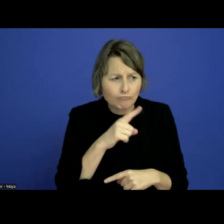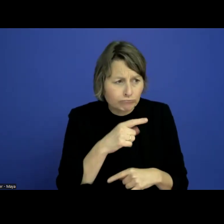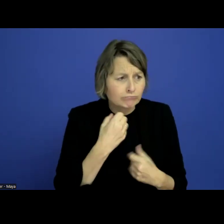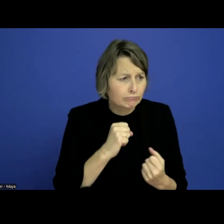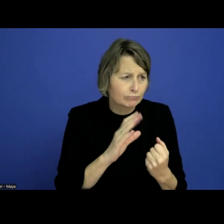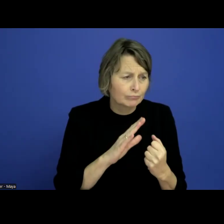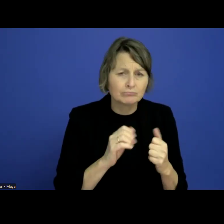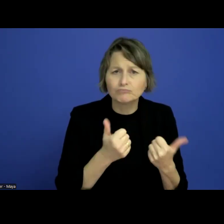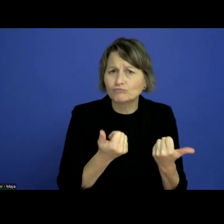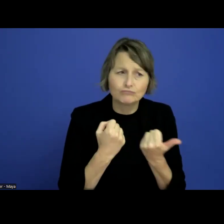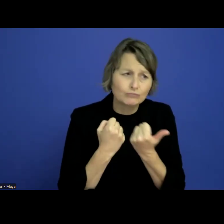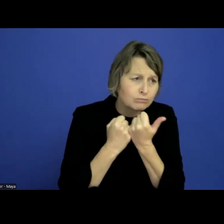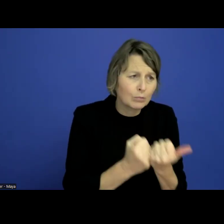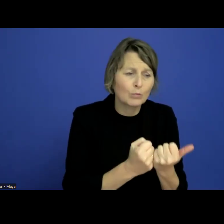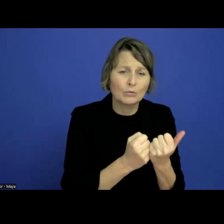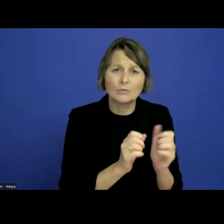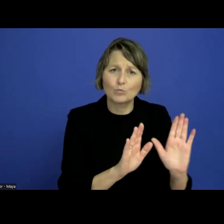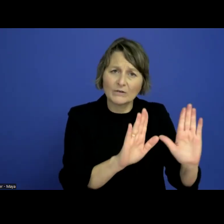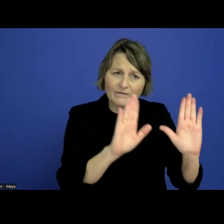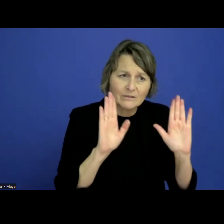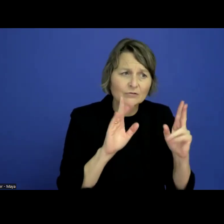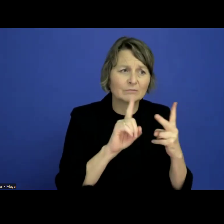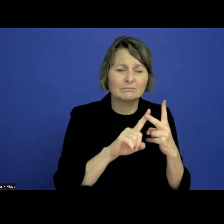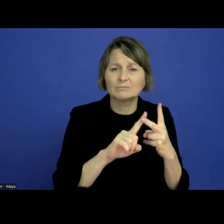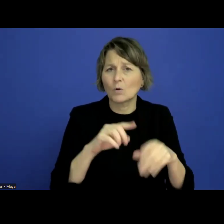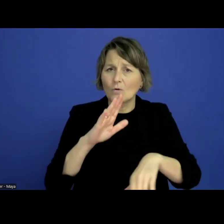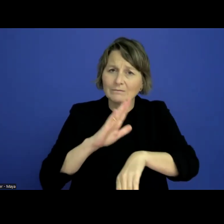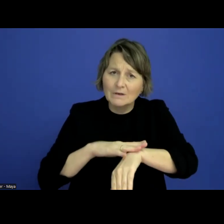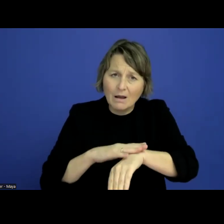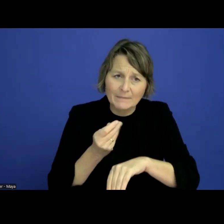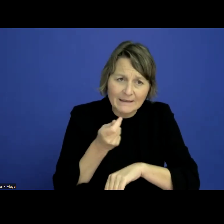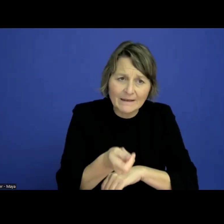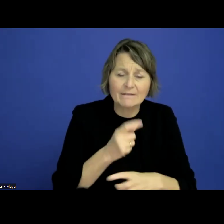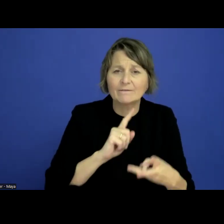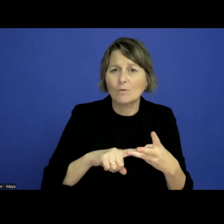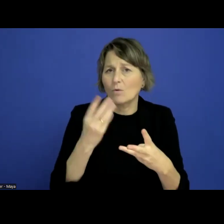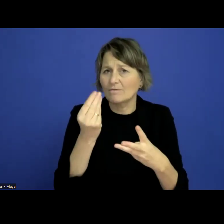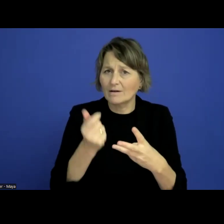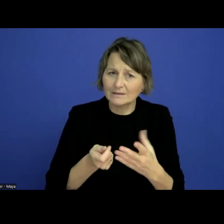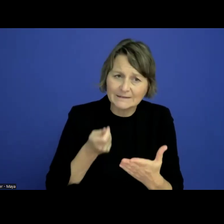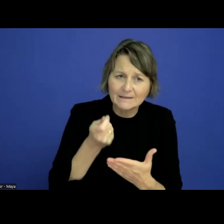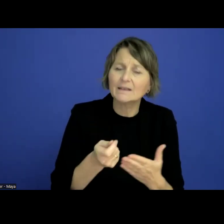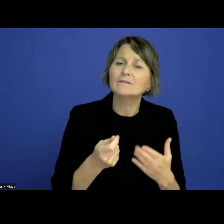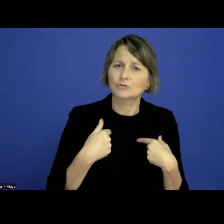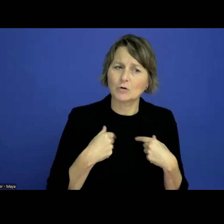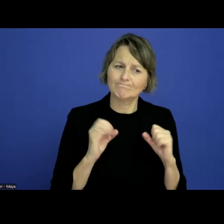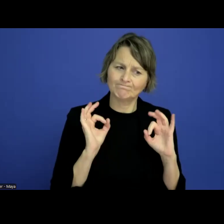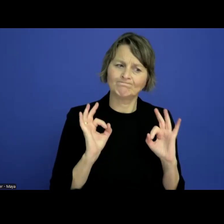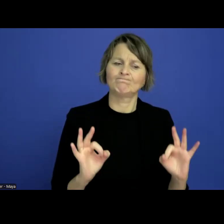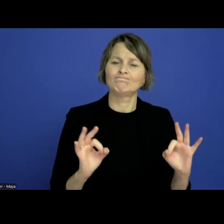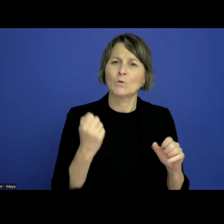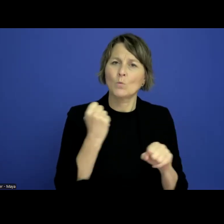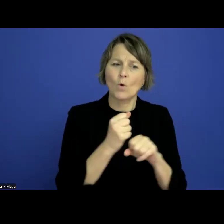financial time, or any services support to make a very pleasant workplace for